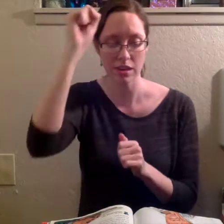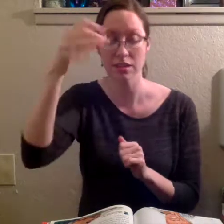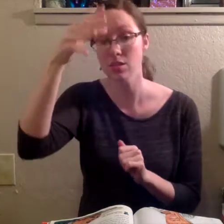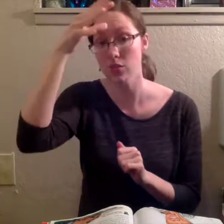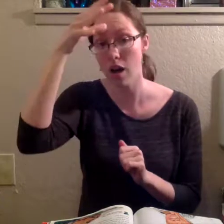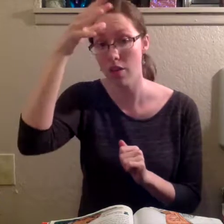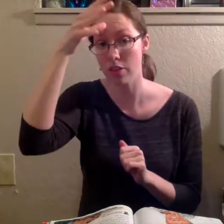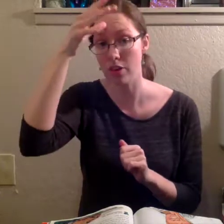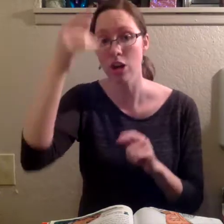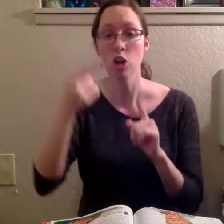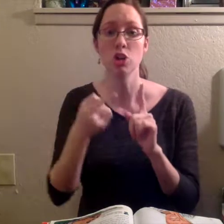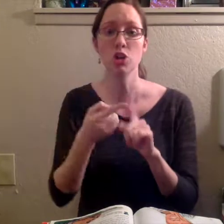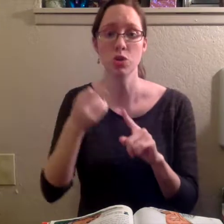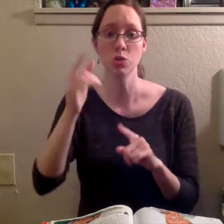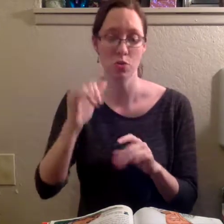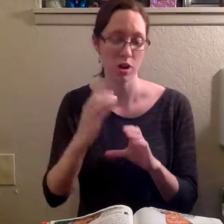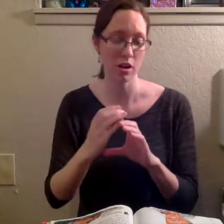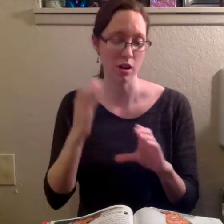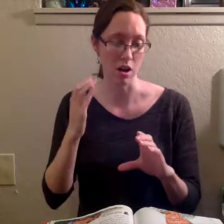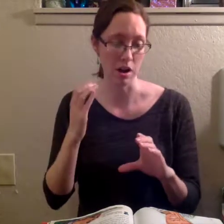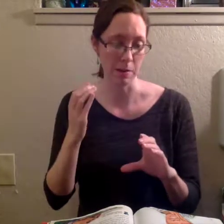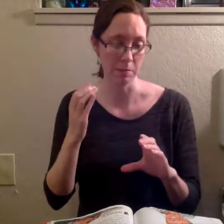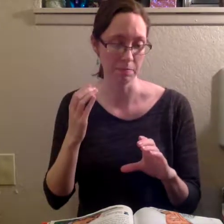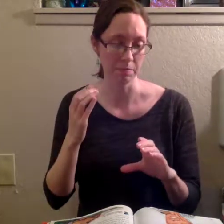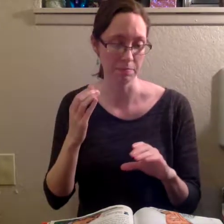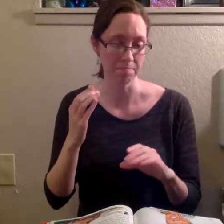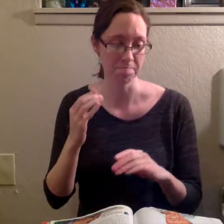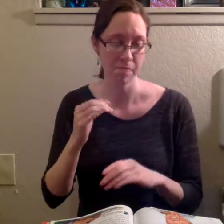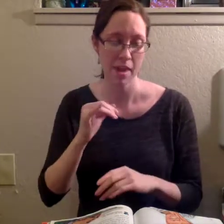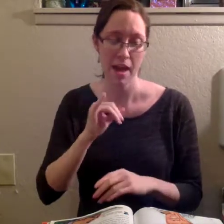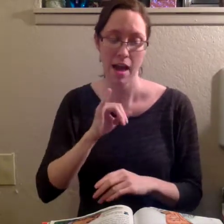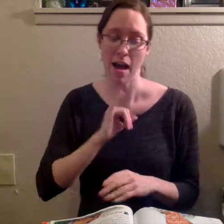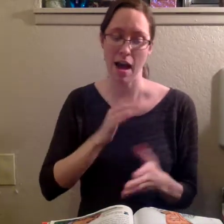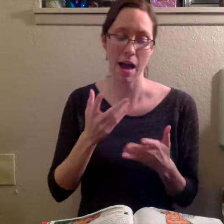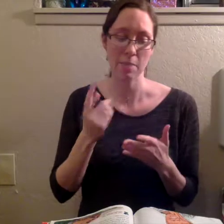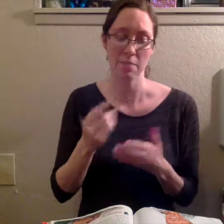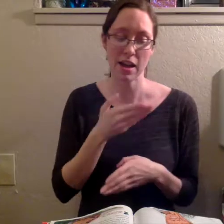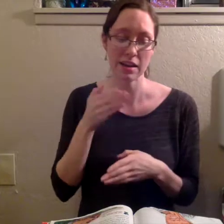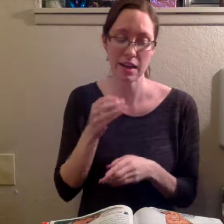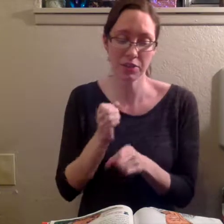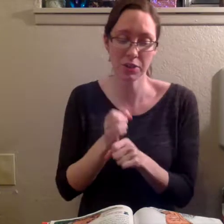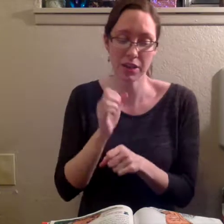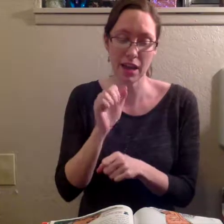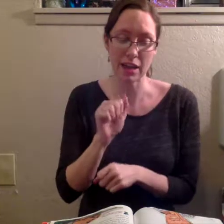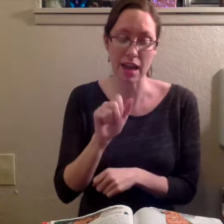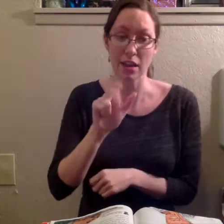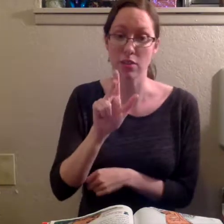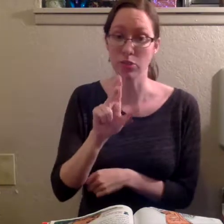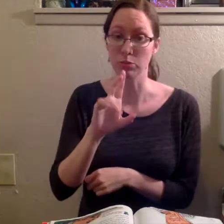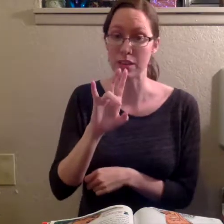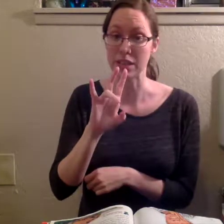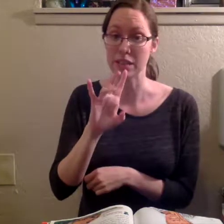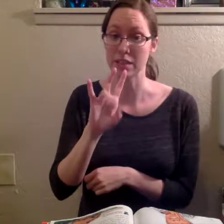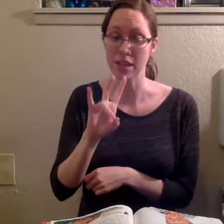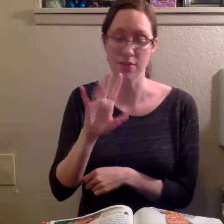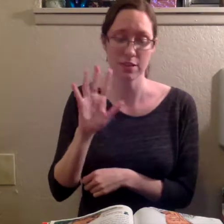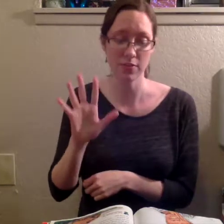his father to the car. "I might never get a